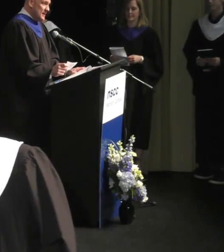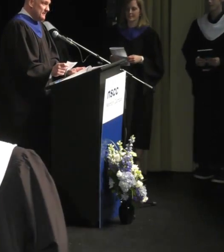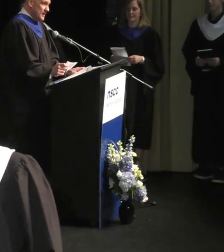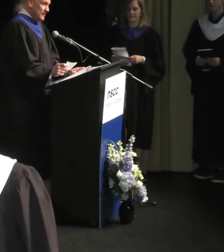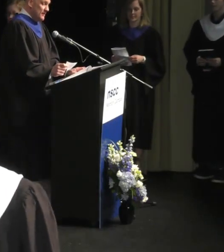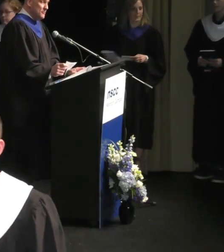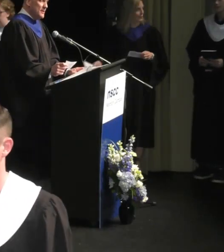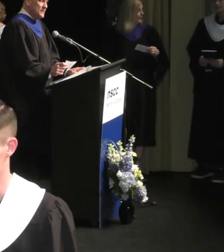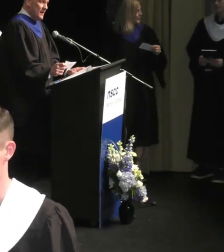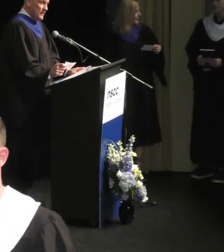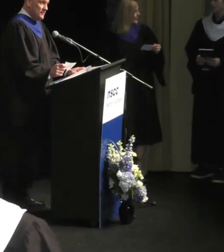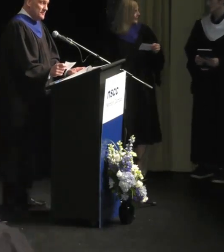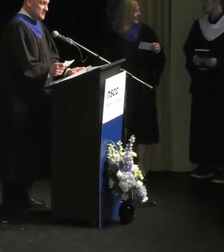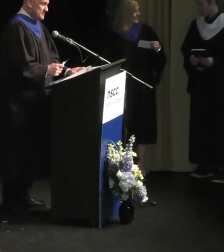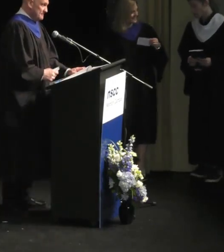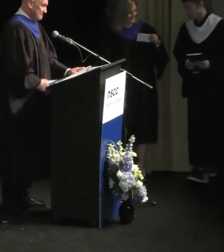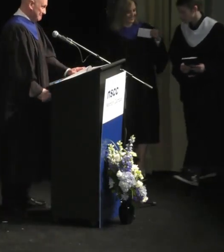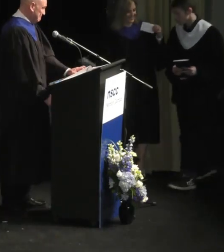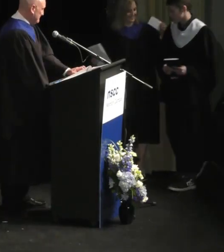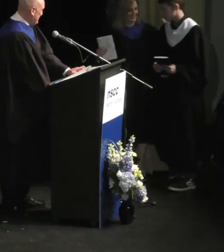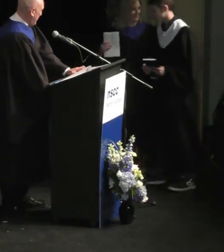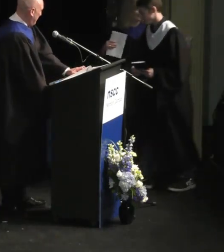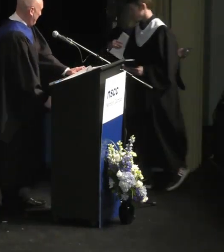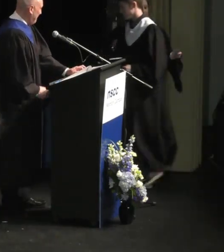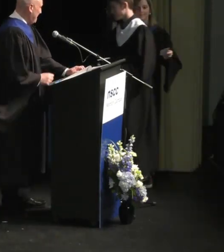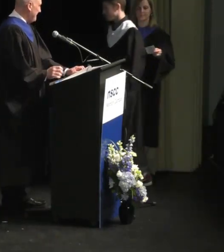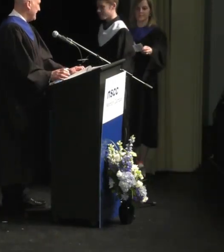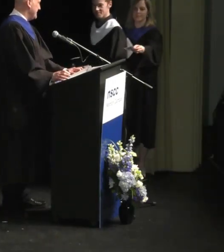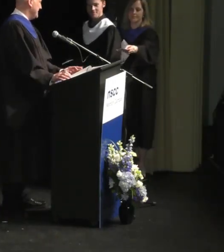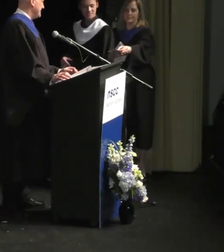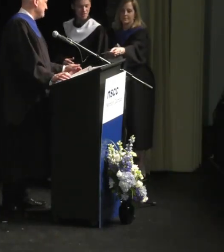Fern Donovan with honors.